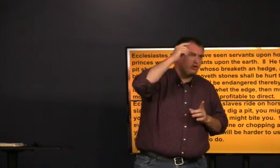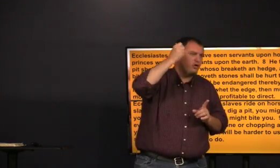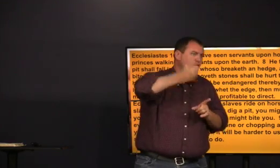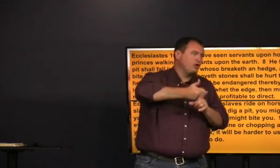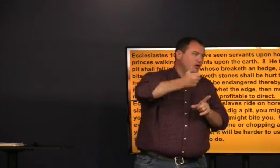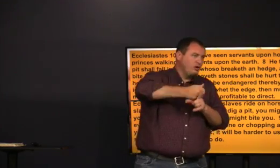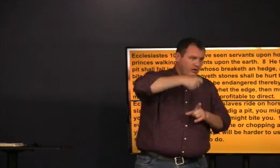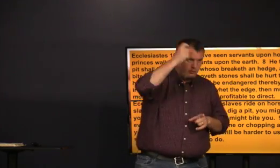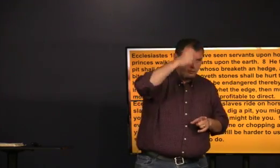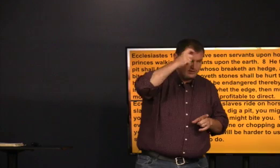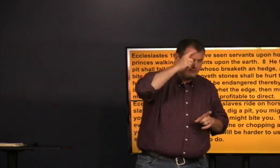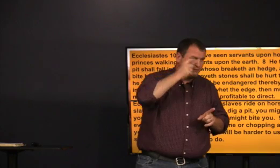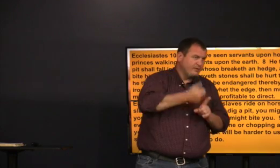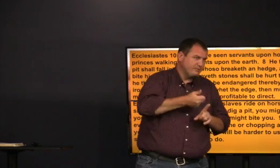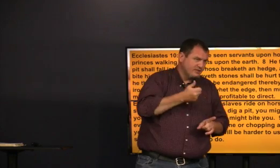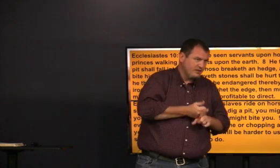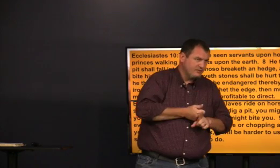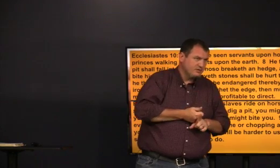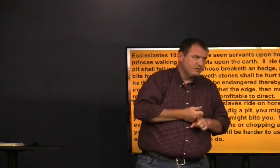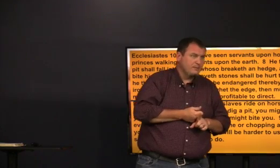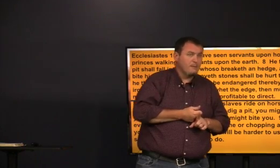learn wisdom for themselves.